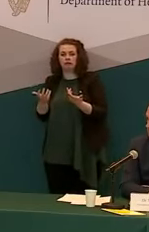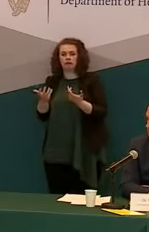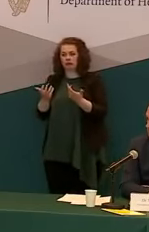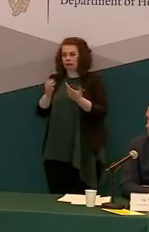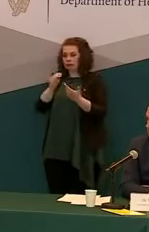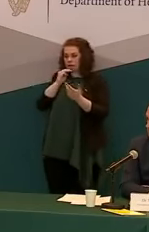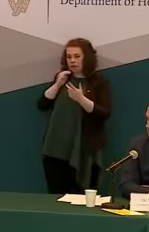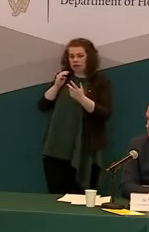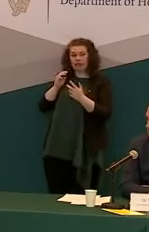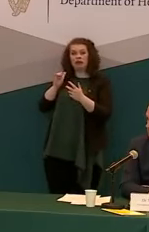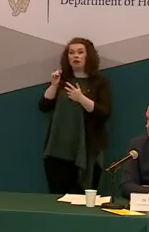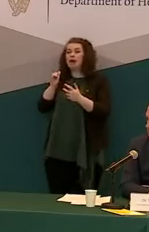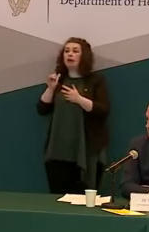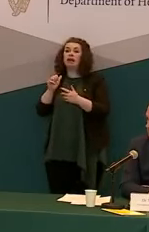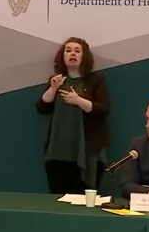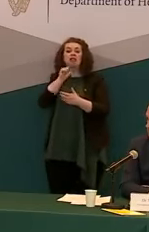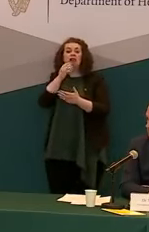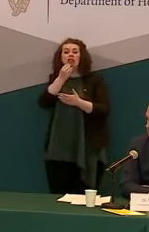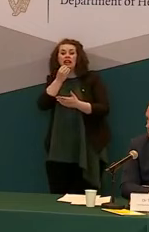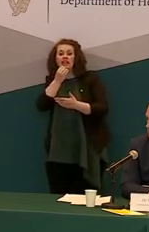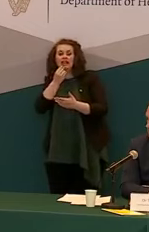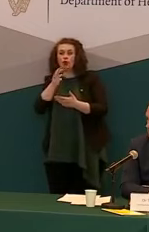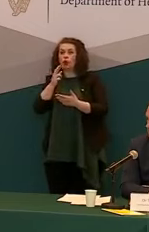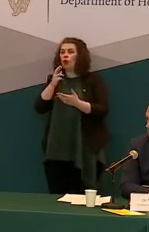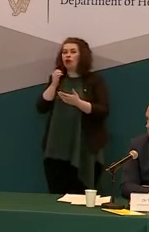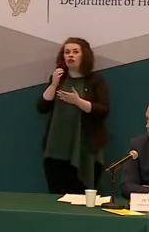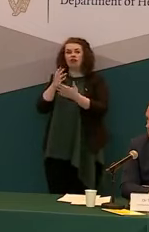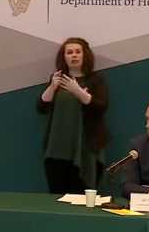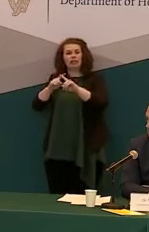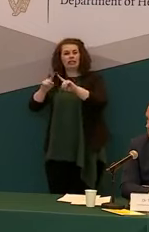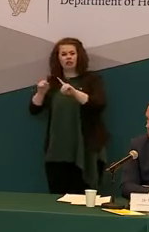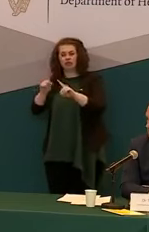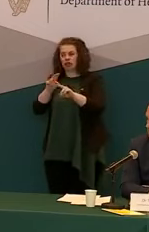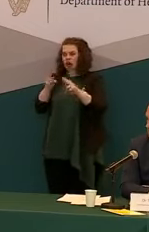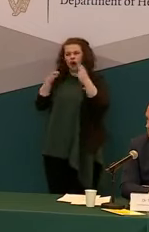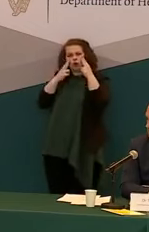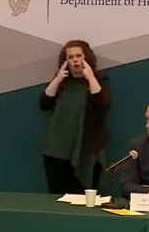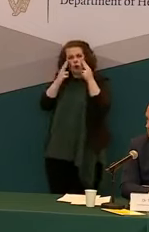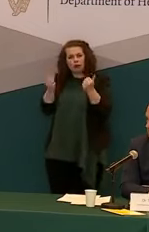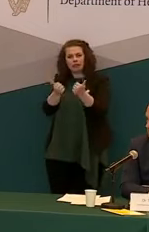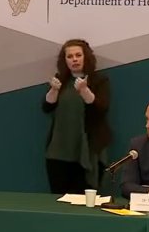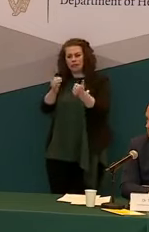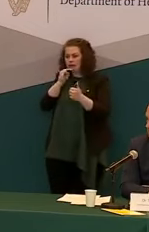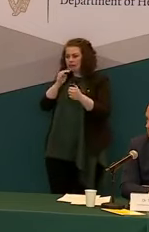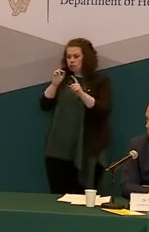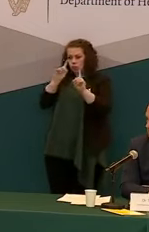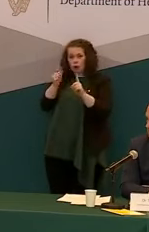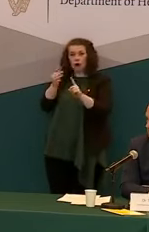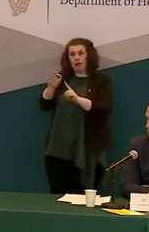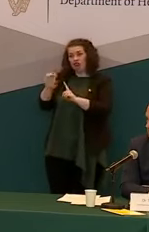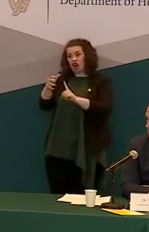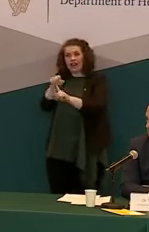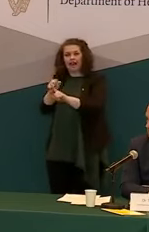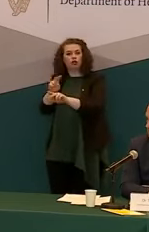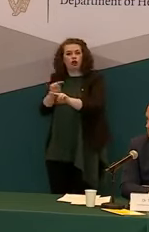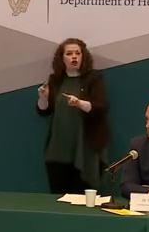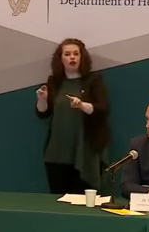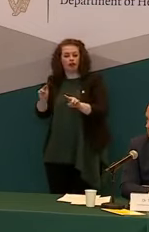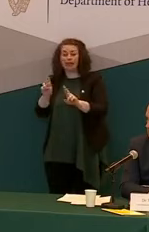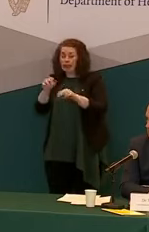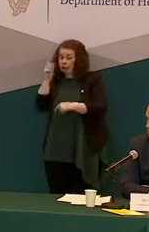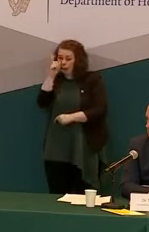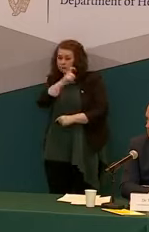deterioration or not eating. And that presents a particular challenge in identifying cases early. What I could say is in terms of a